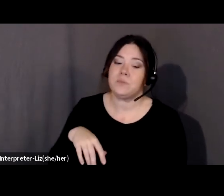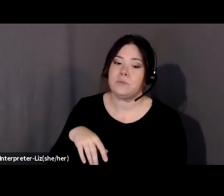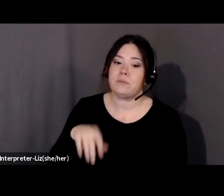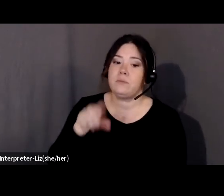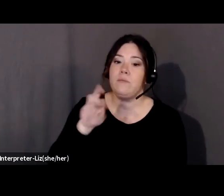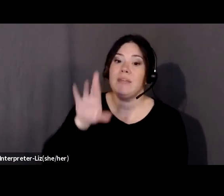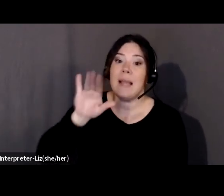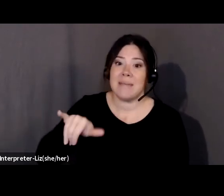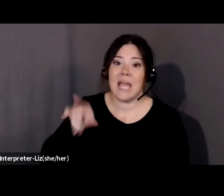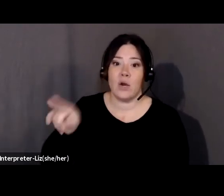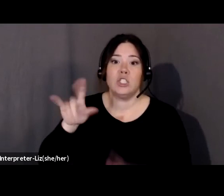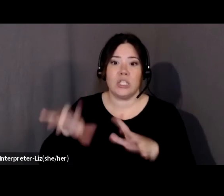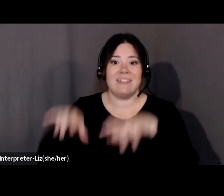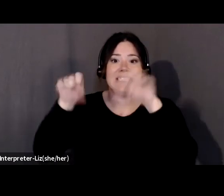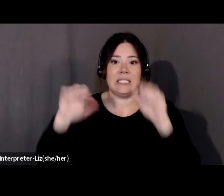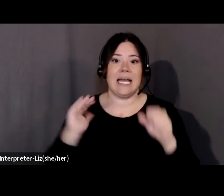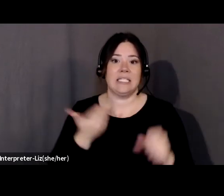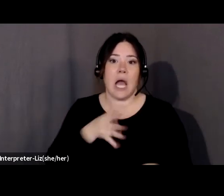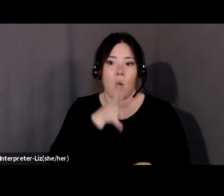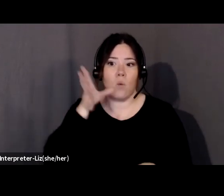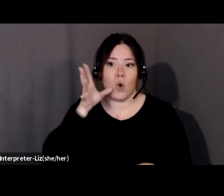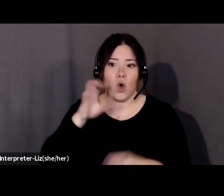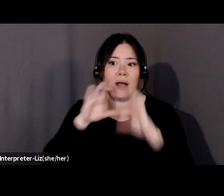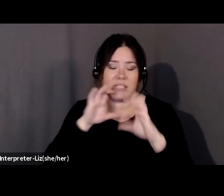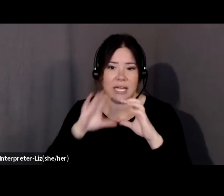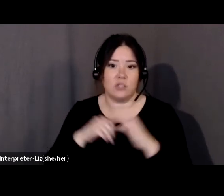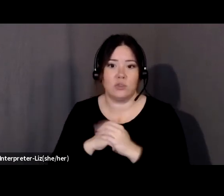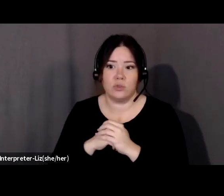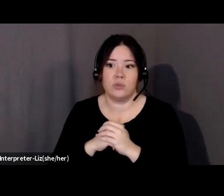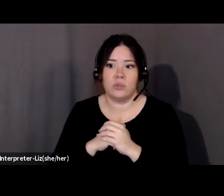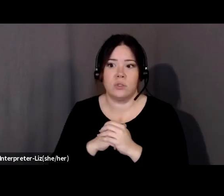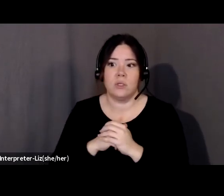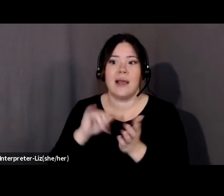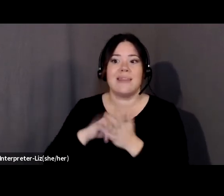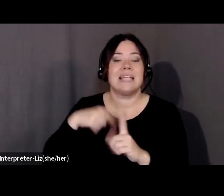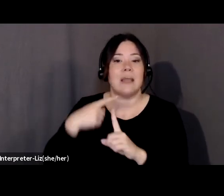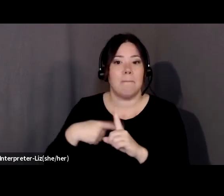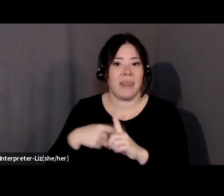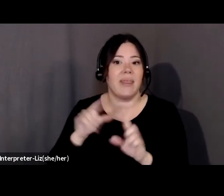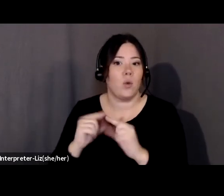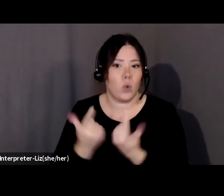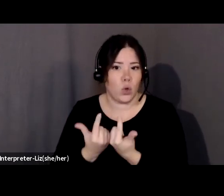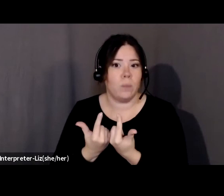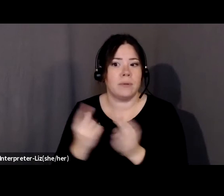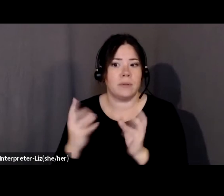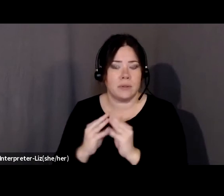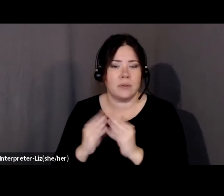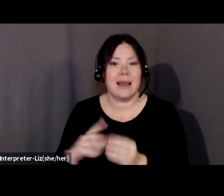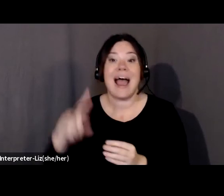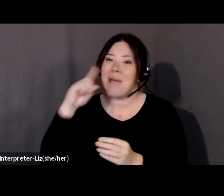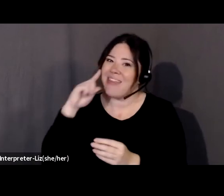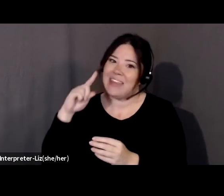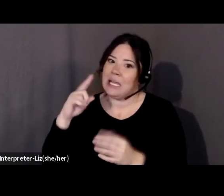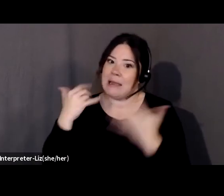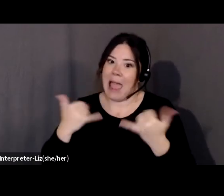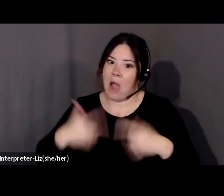actually facilitates our rural conversations, and that is a monthly group, and I think they're off until January though, and